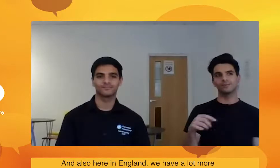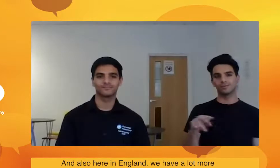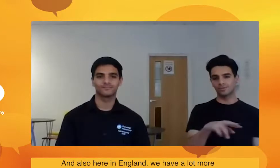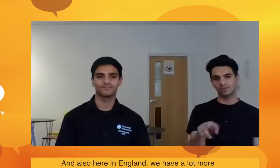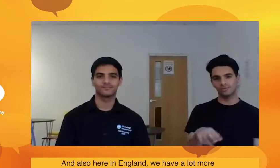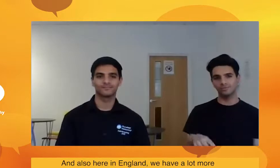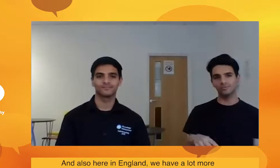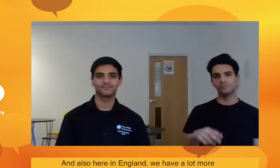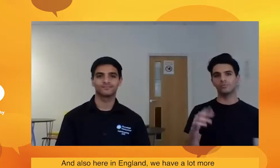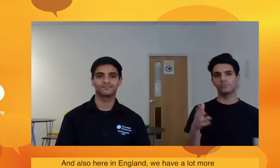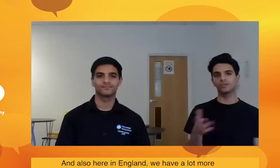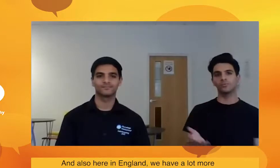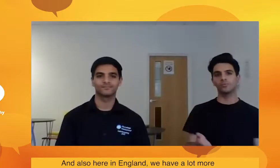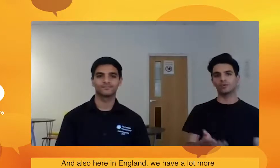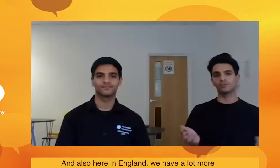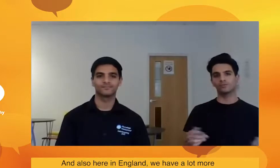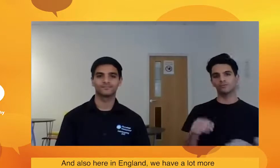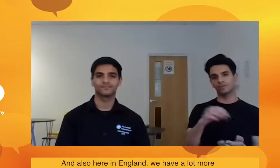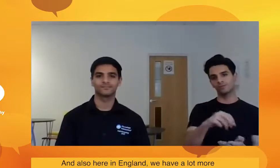support